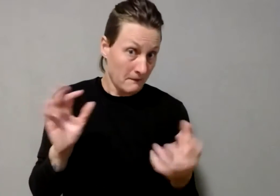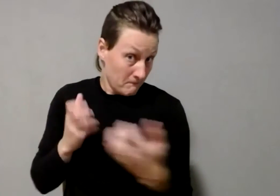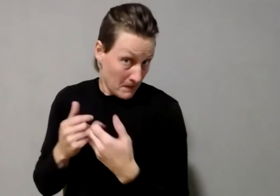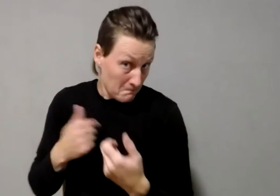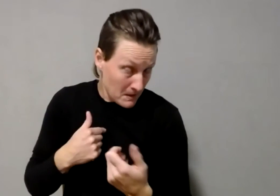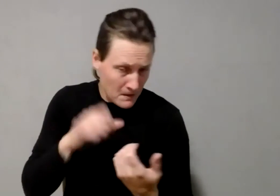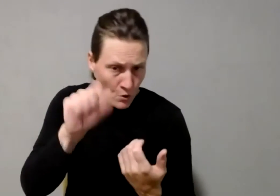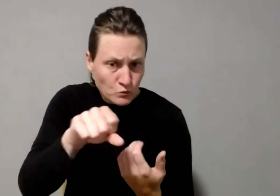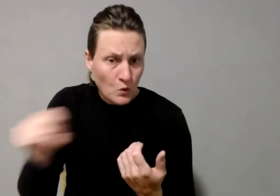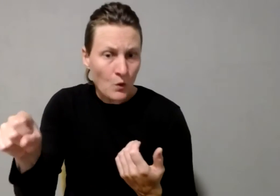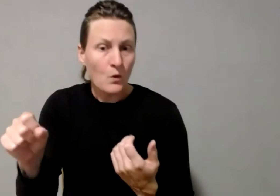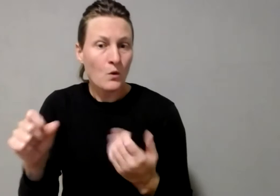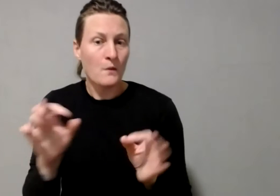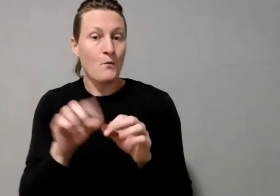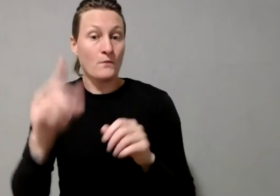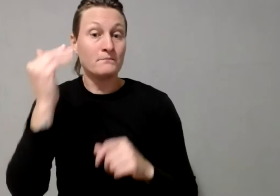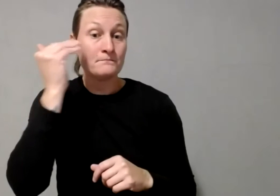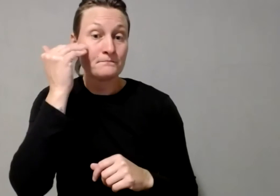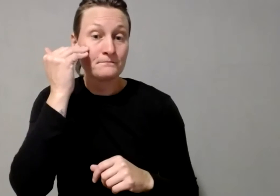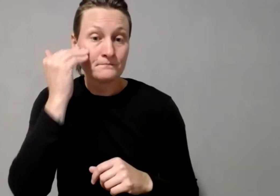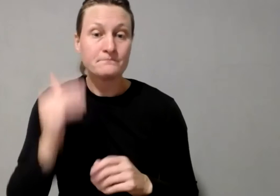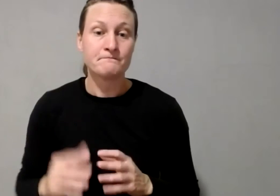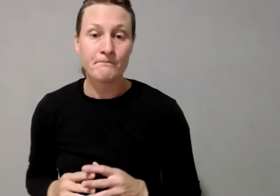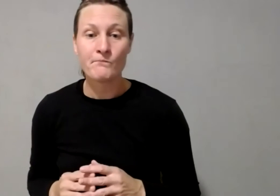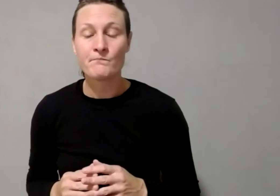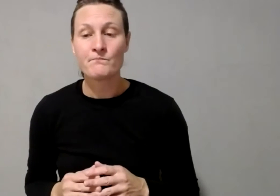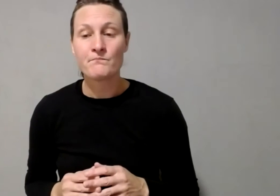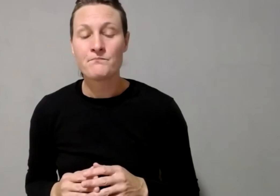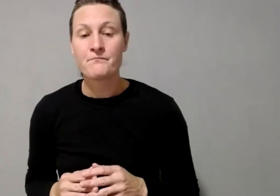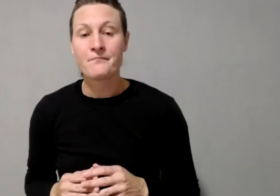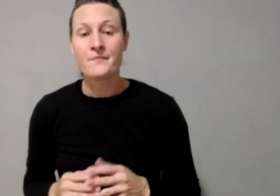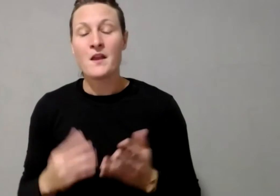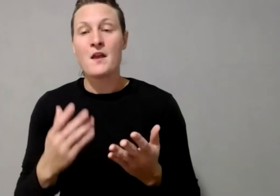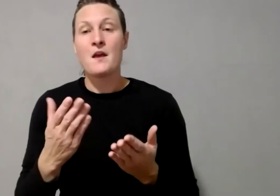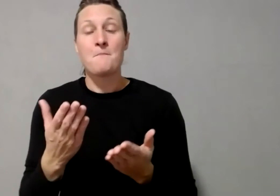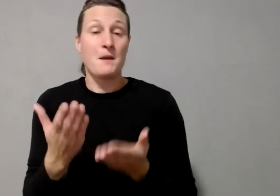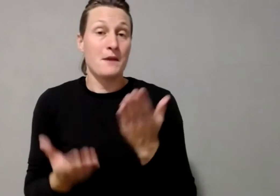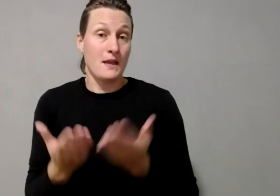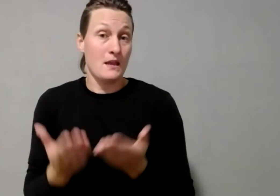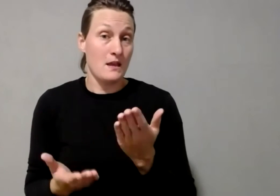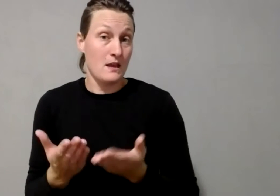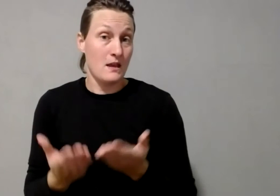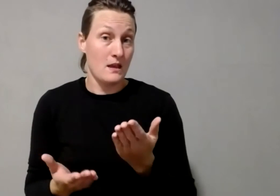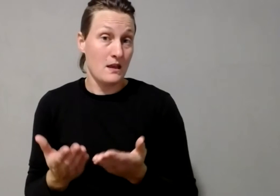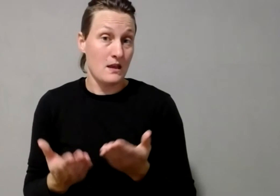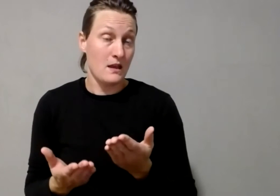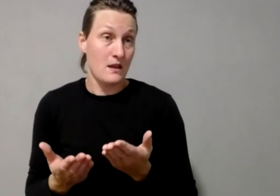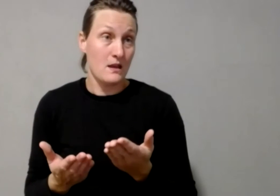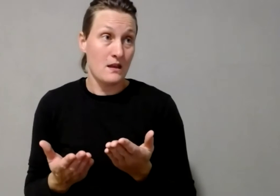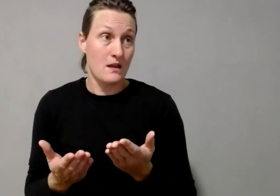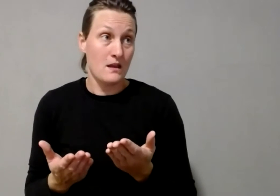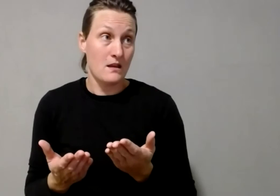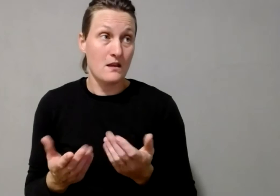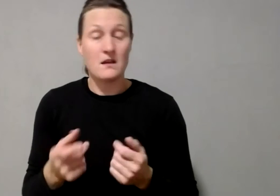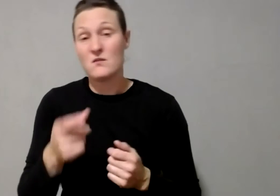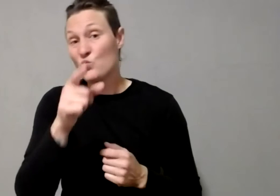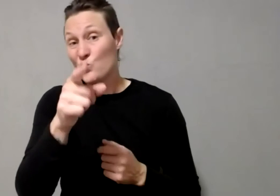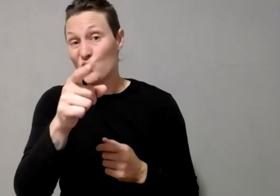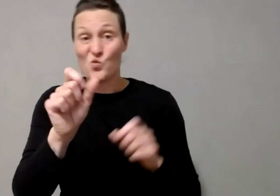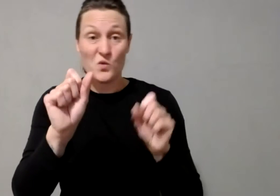It will may be helpful for me to do those sort of introductions, so you can perhaps make an appointment